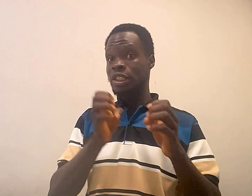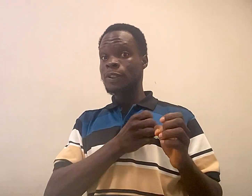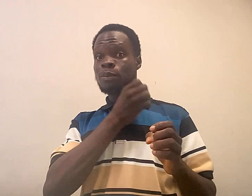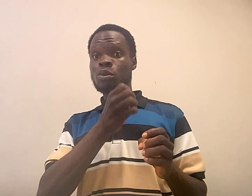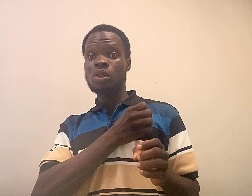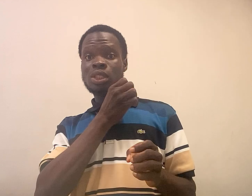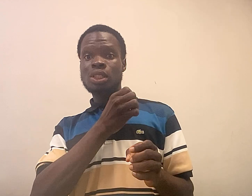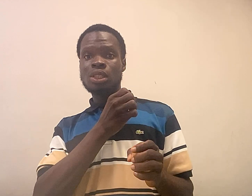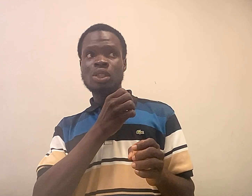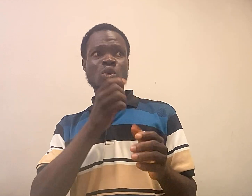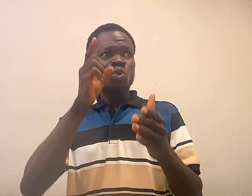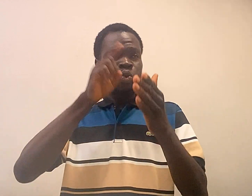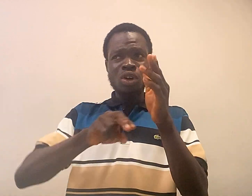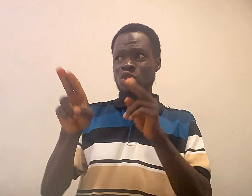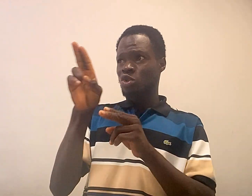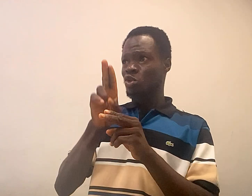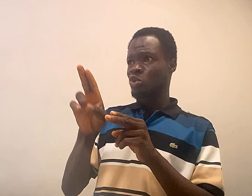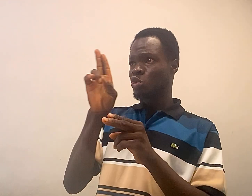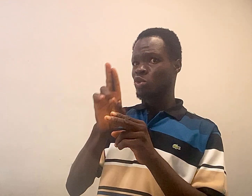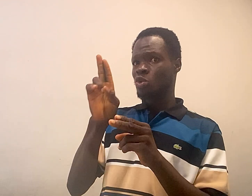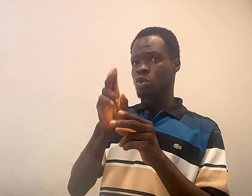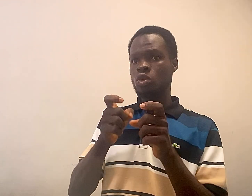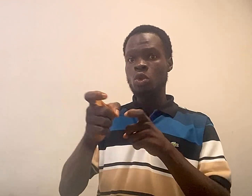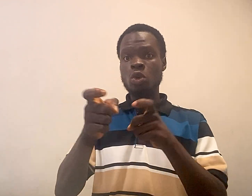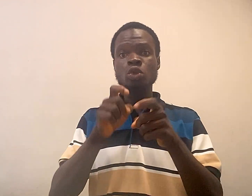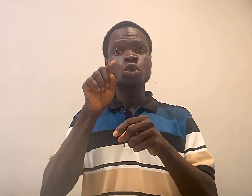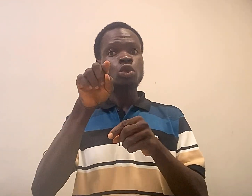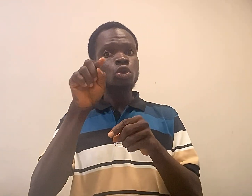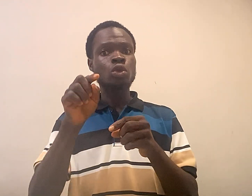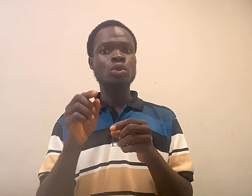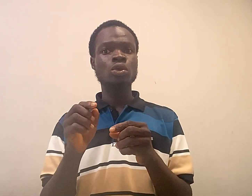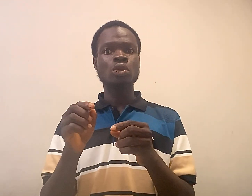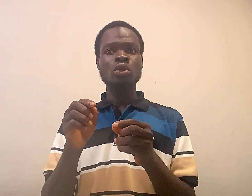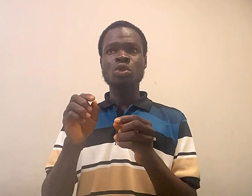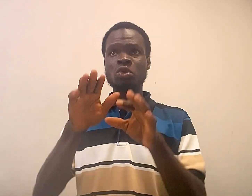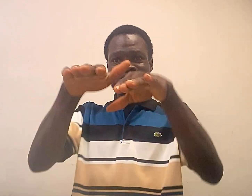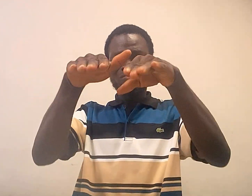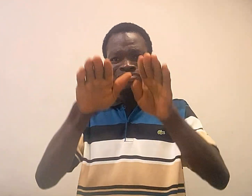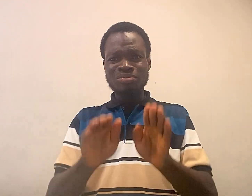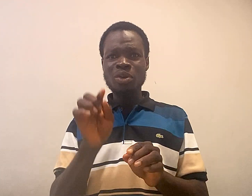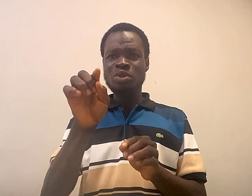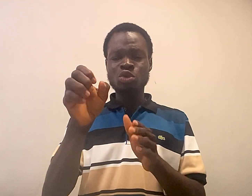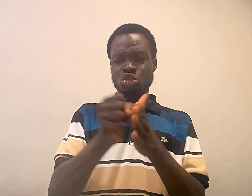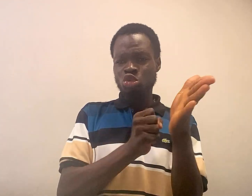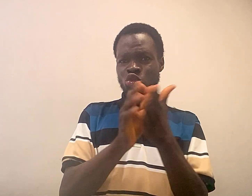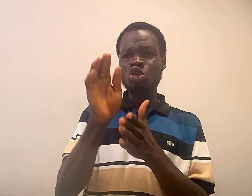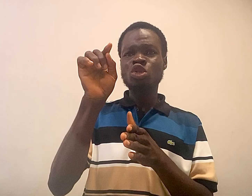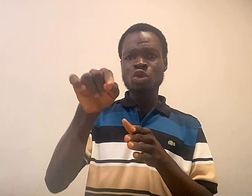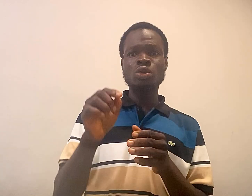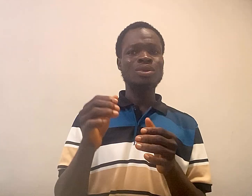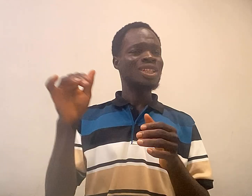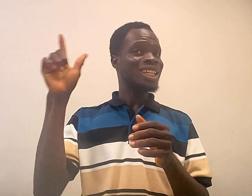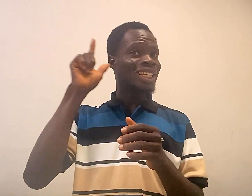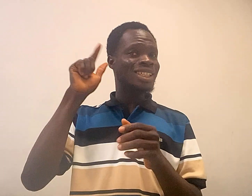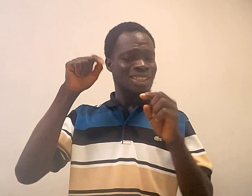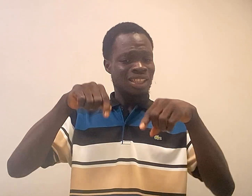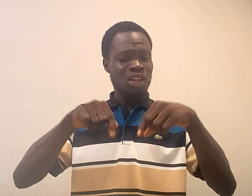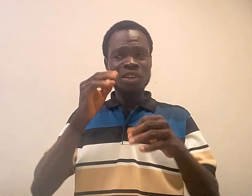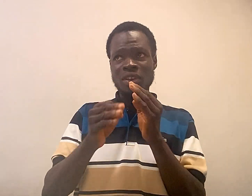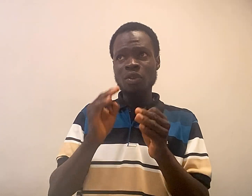is what they use to control you, to bait you, to destroy you. So listen to me now. If you want to build something that lasts,